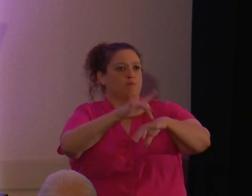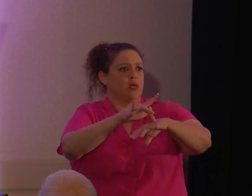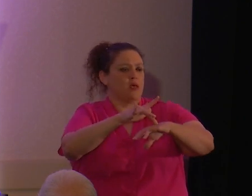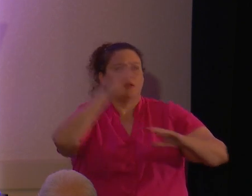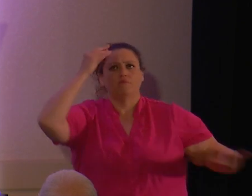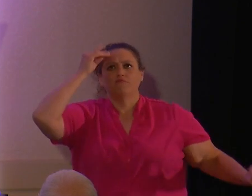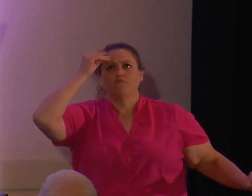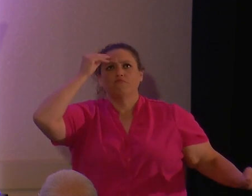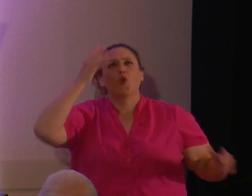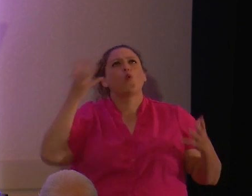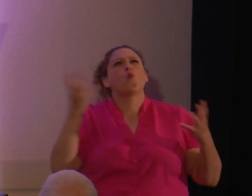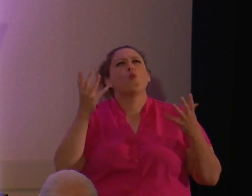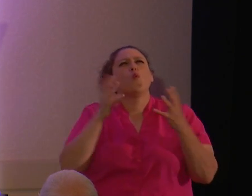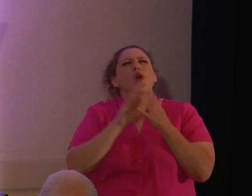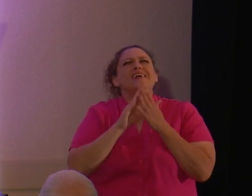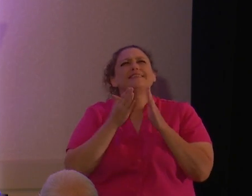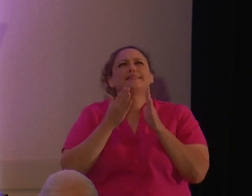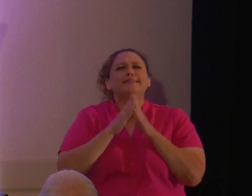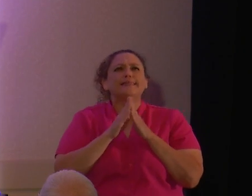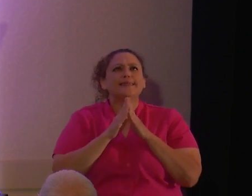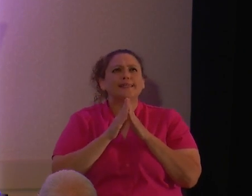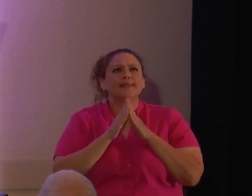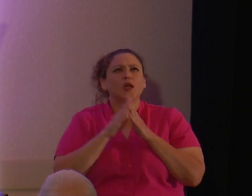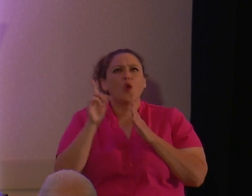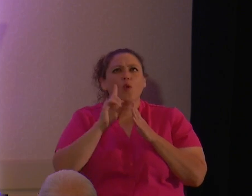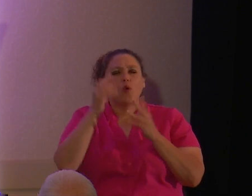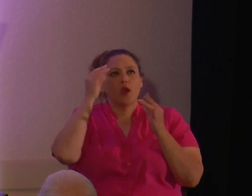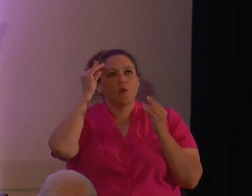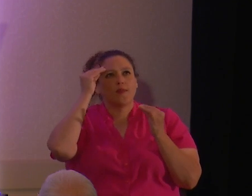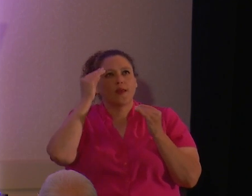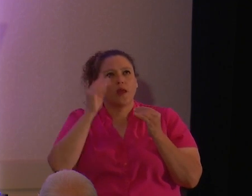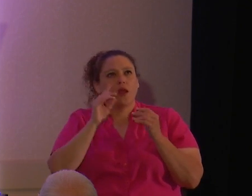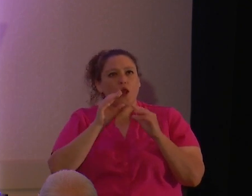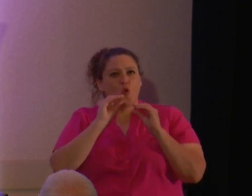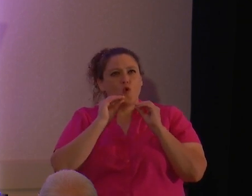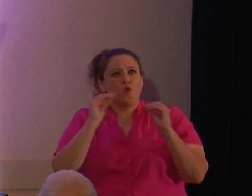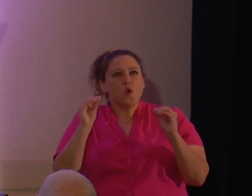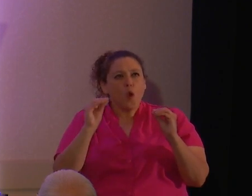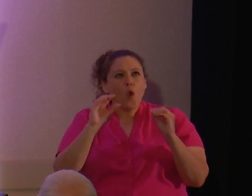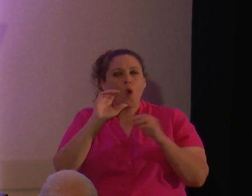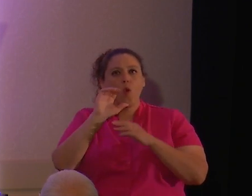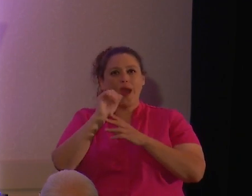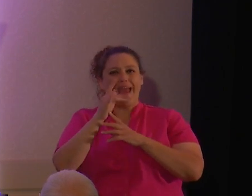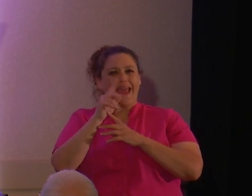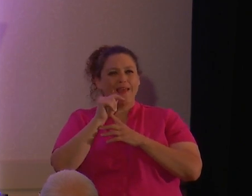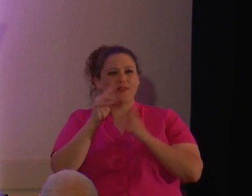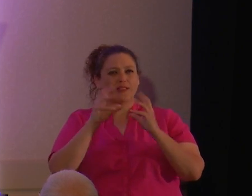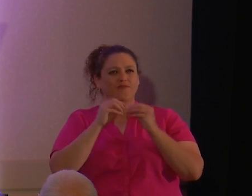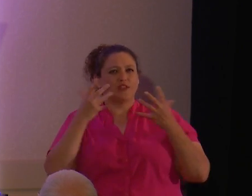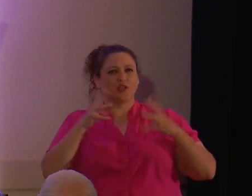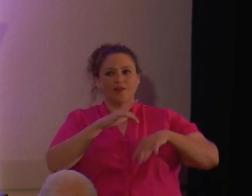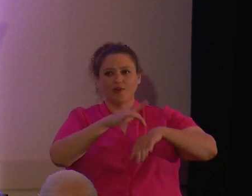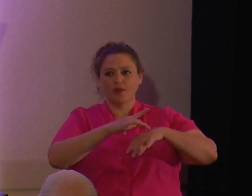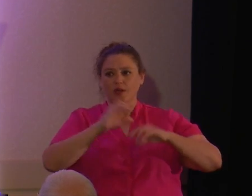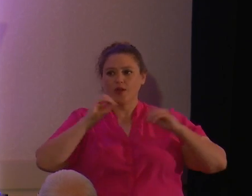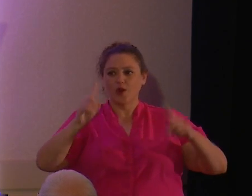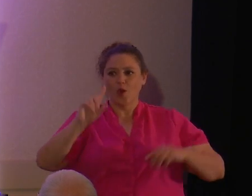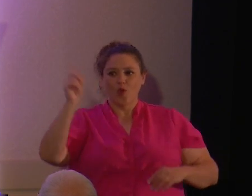In what city, where are we talking about, where no atheist convention has ever been,